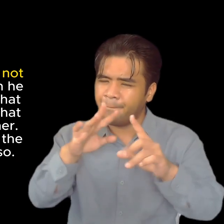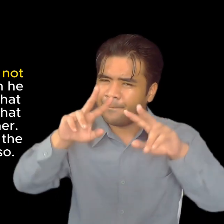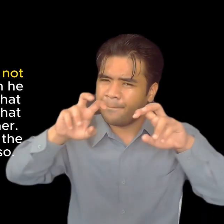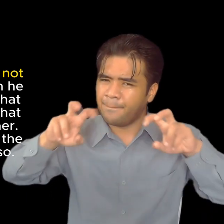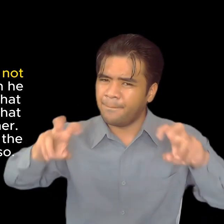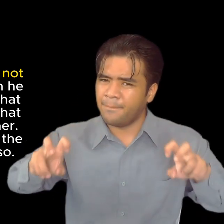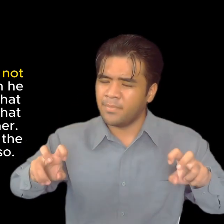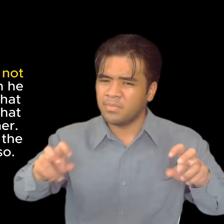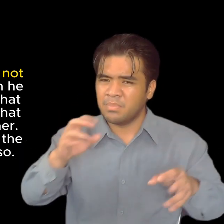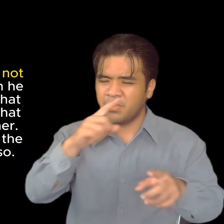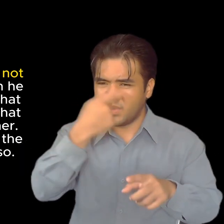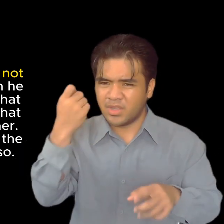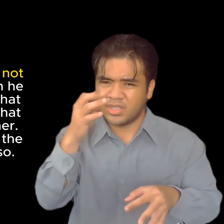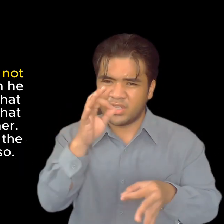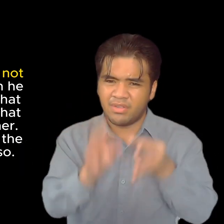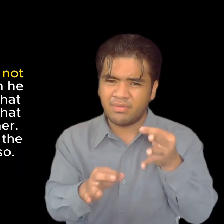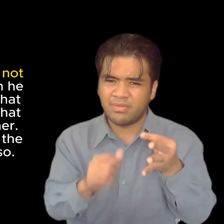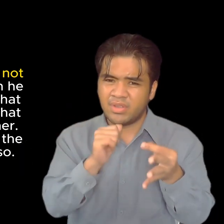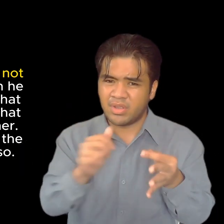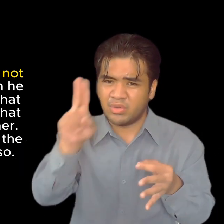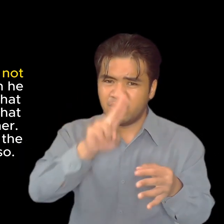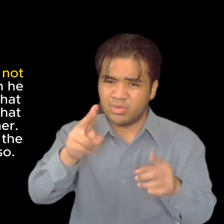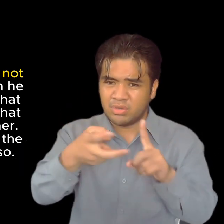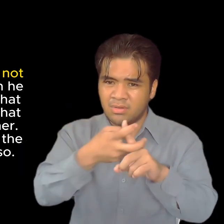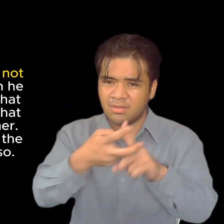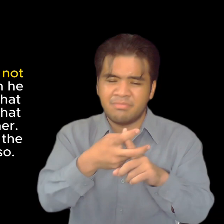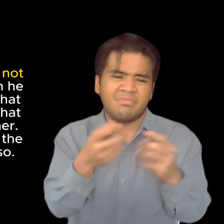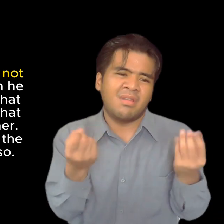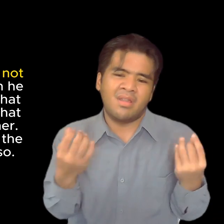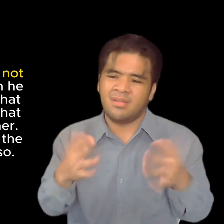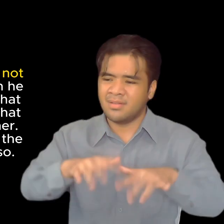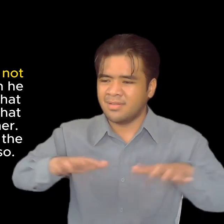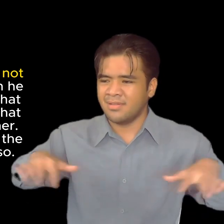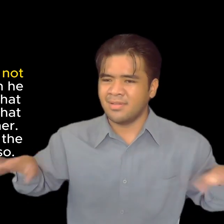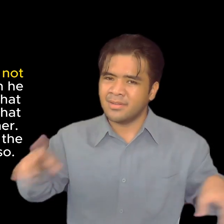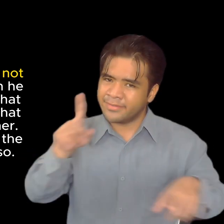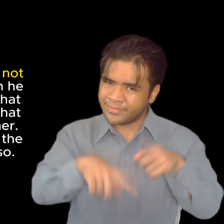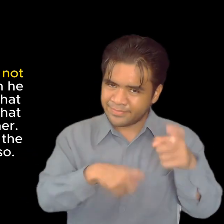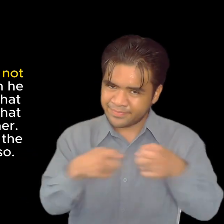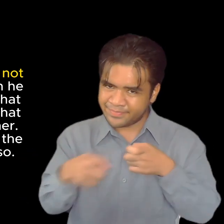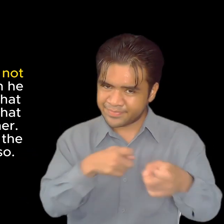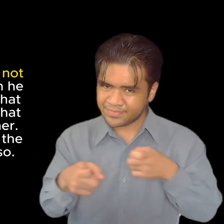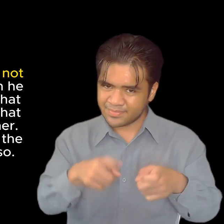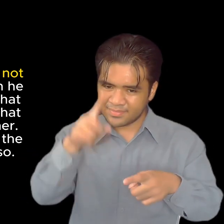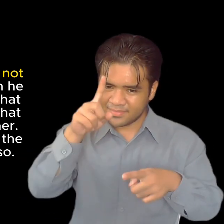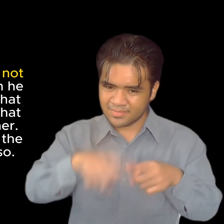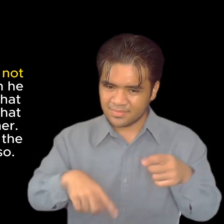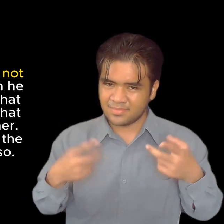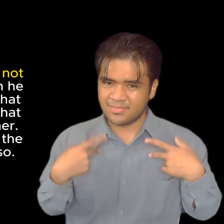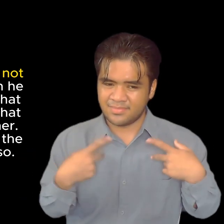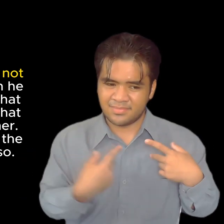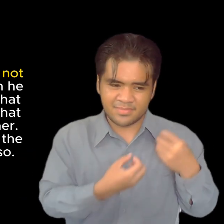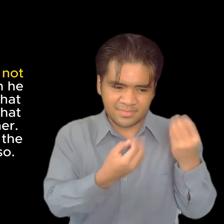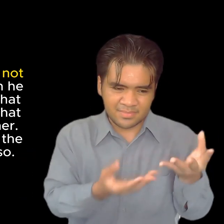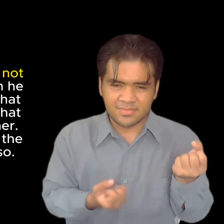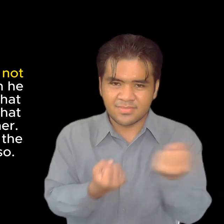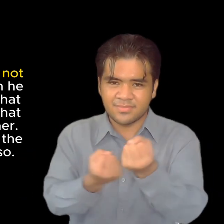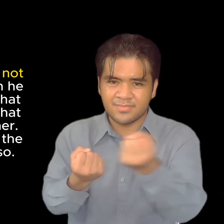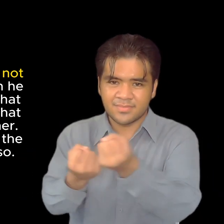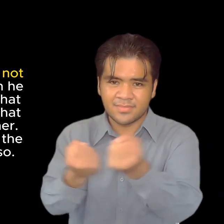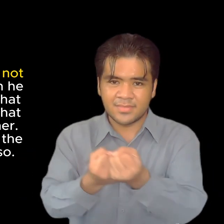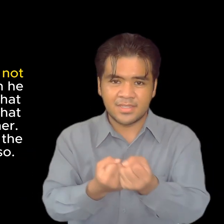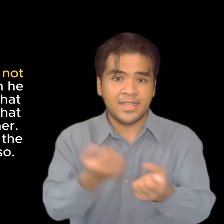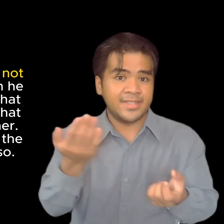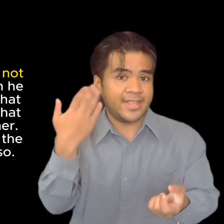slew him not because Onan did the withdrawal method, but because Onan willfully violated God's law